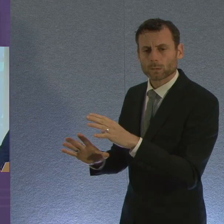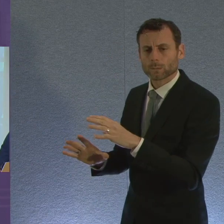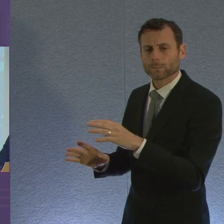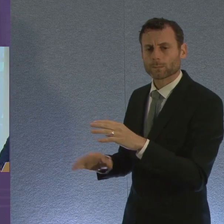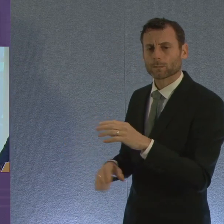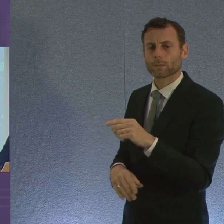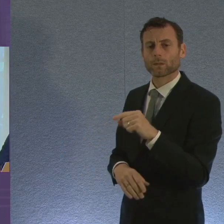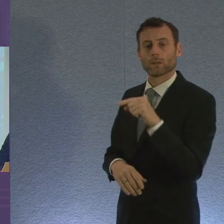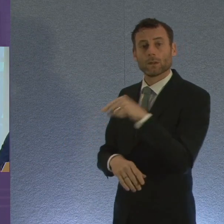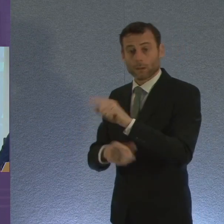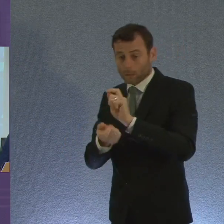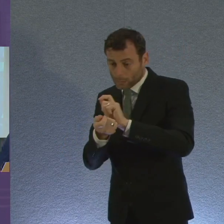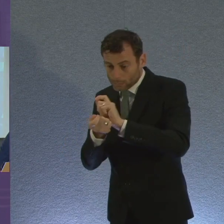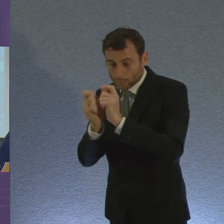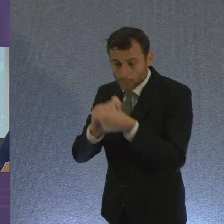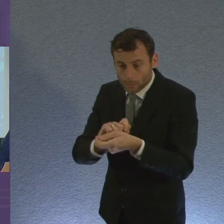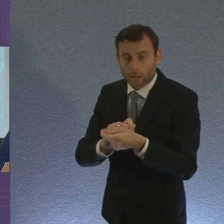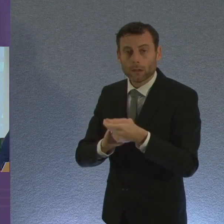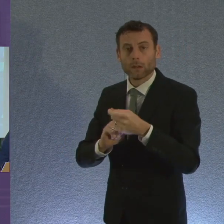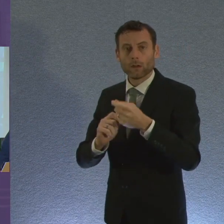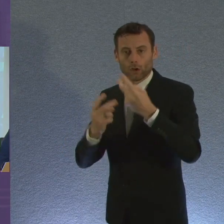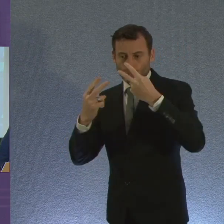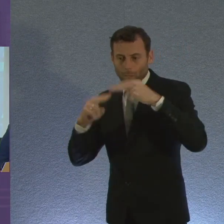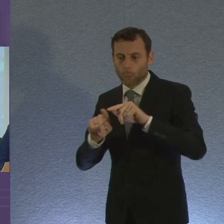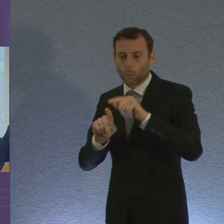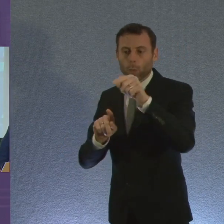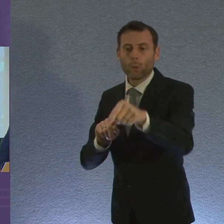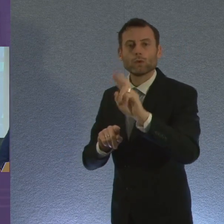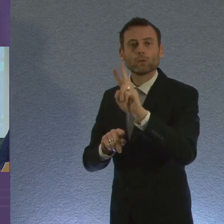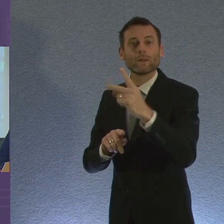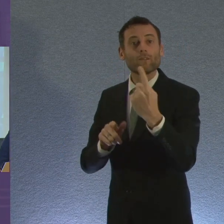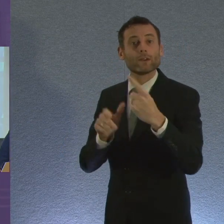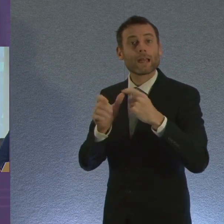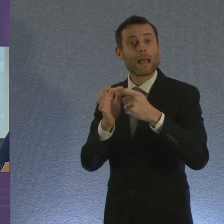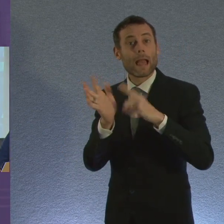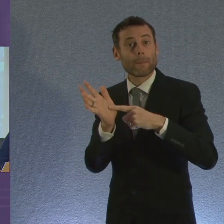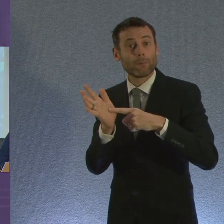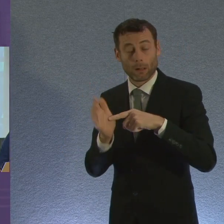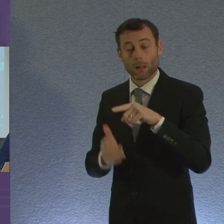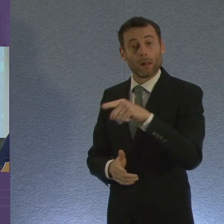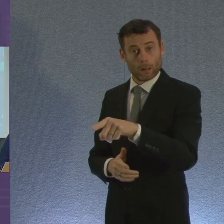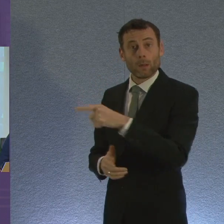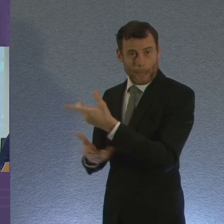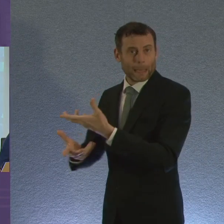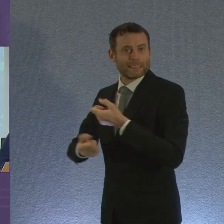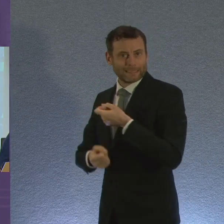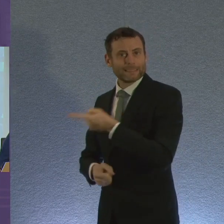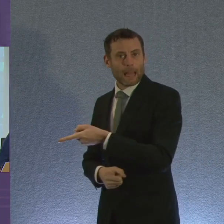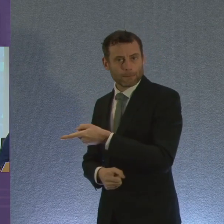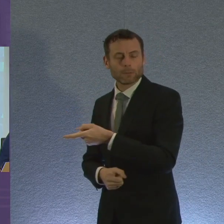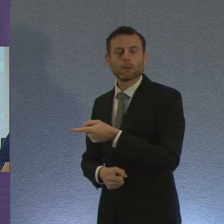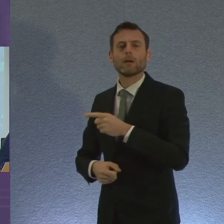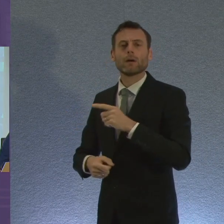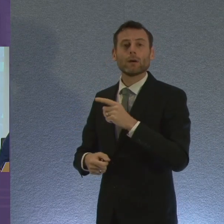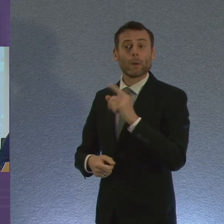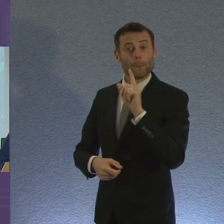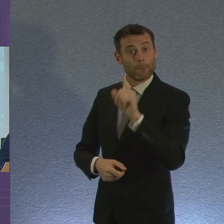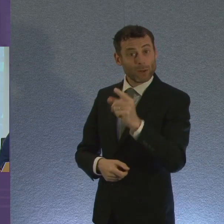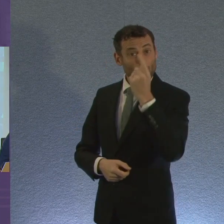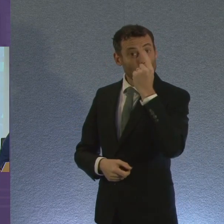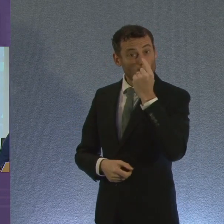to revise and revisit this current legislation, if that also extends to our very many vulnerable adults